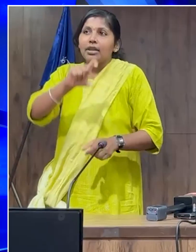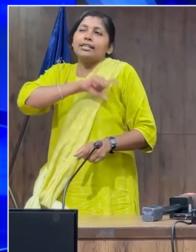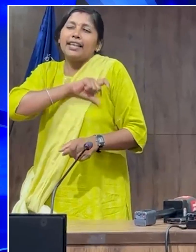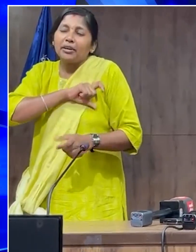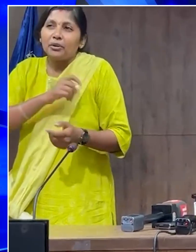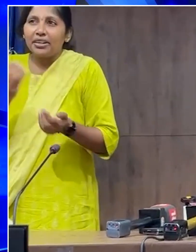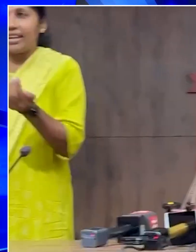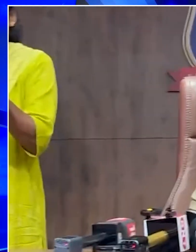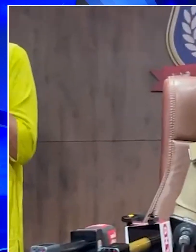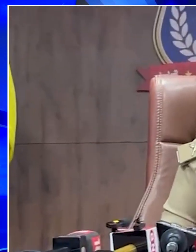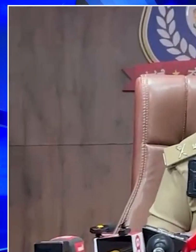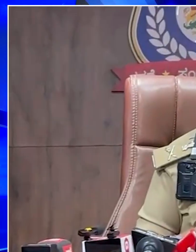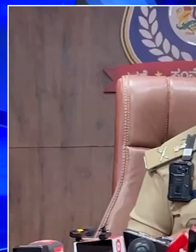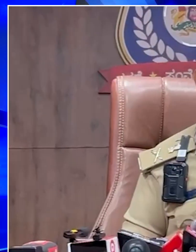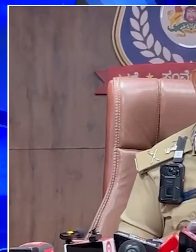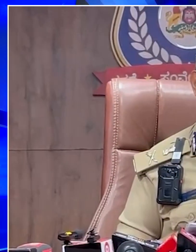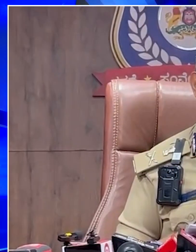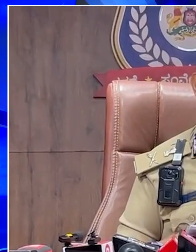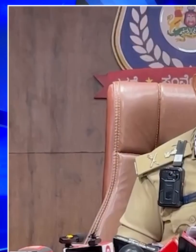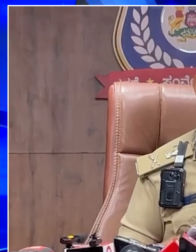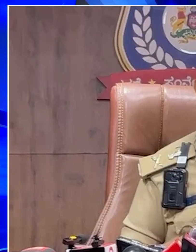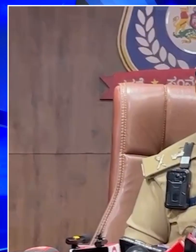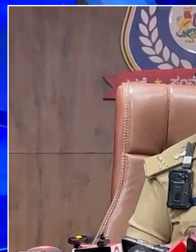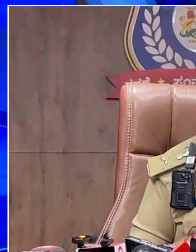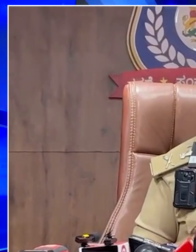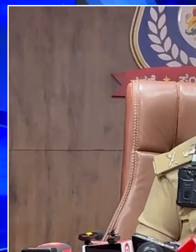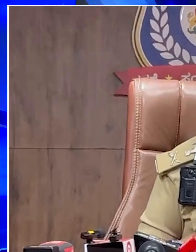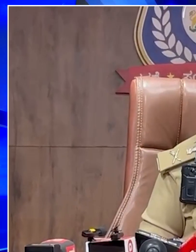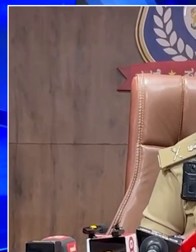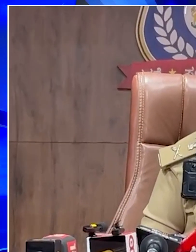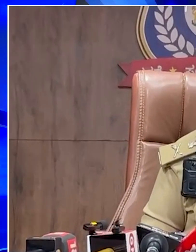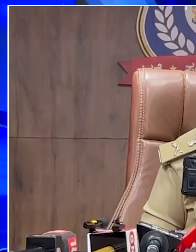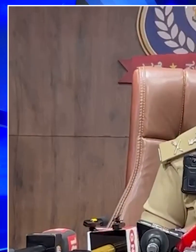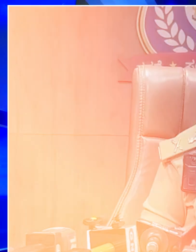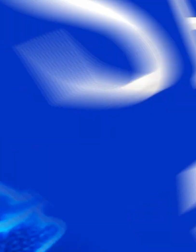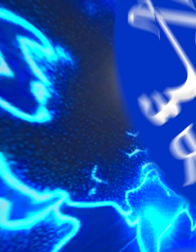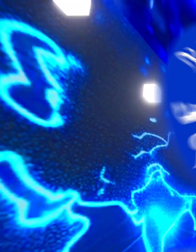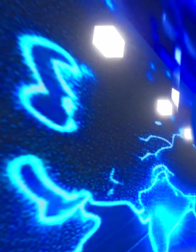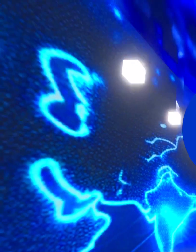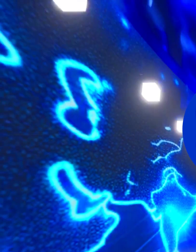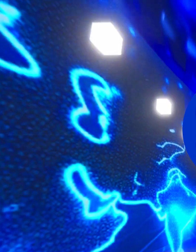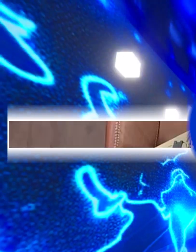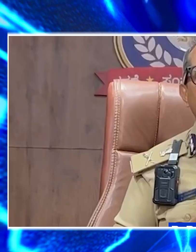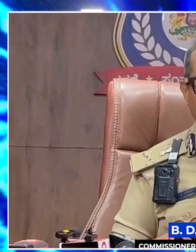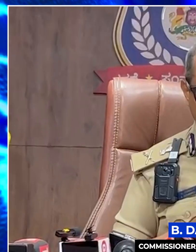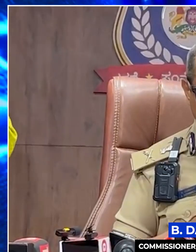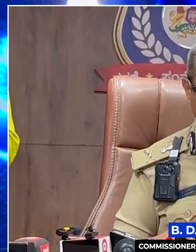all sections of the society, helps understand the concerns of people with hearing impairments. Today